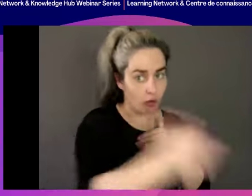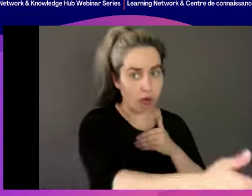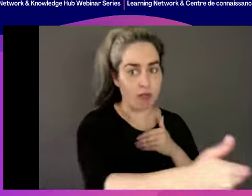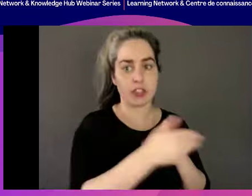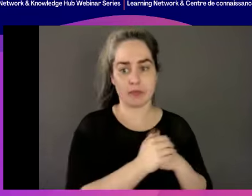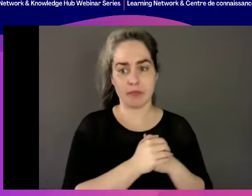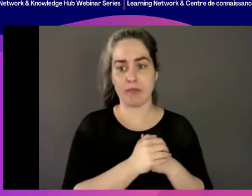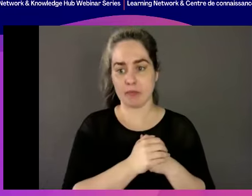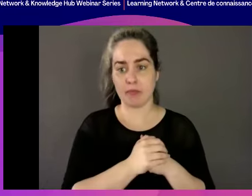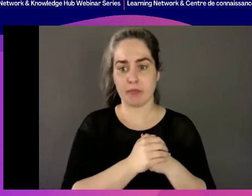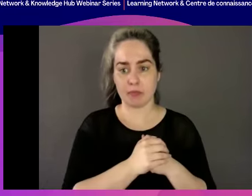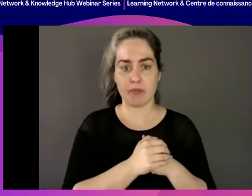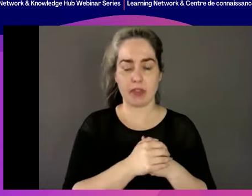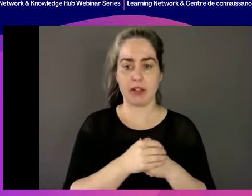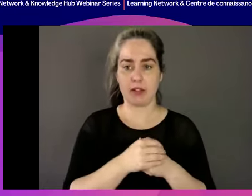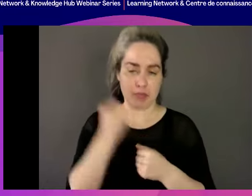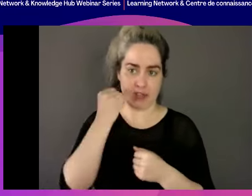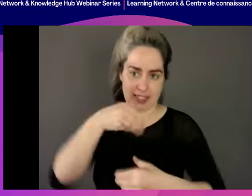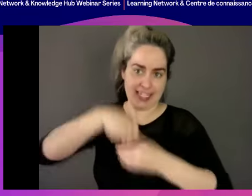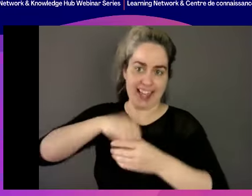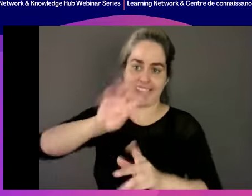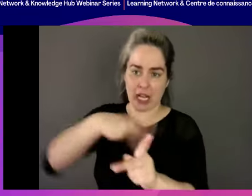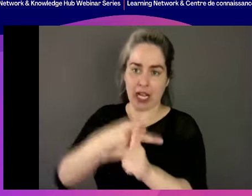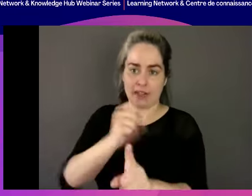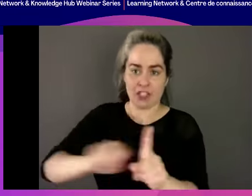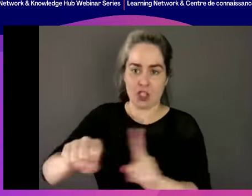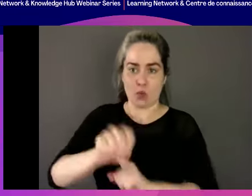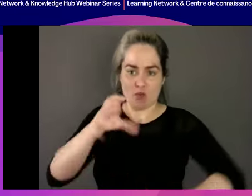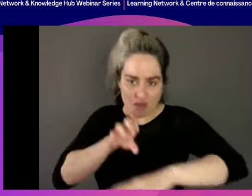look at these contexts from around the world, showing that